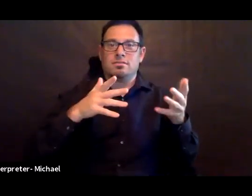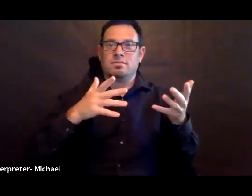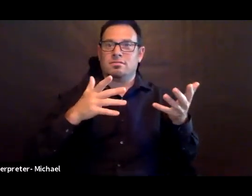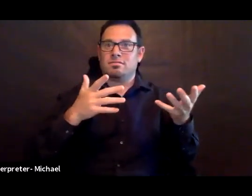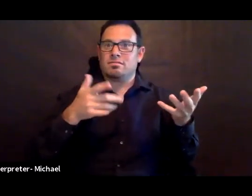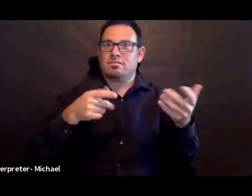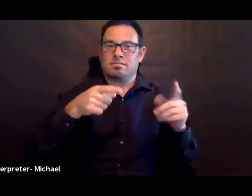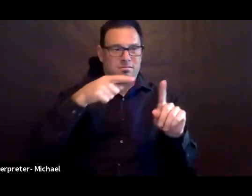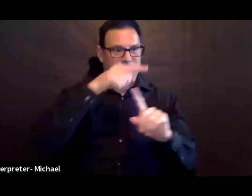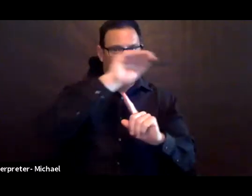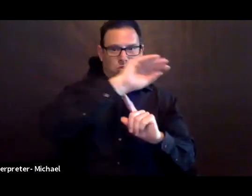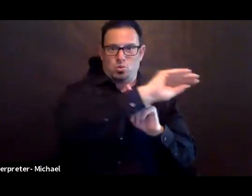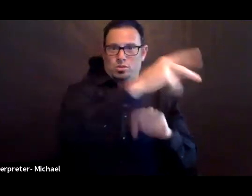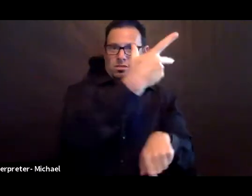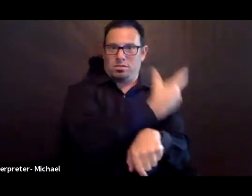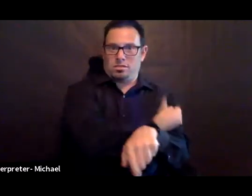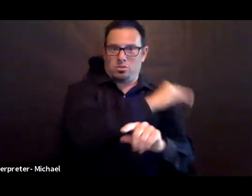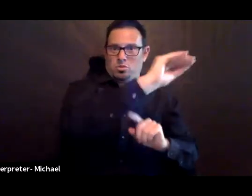that we are seeing